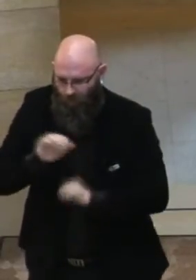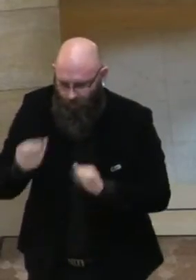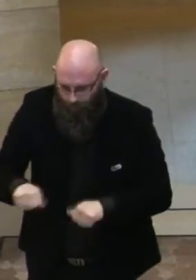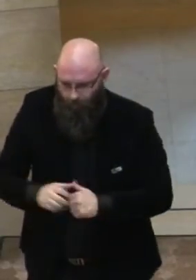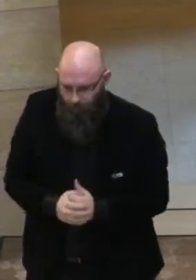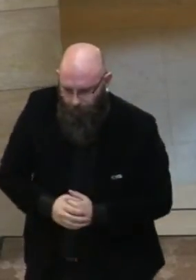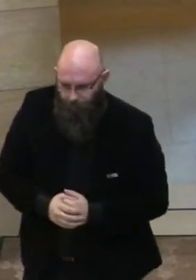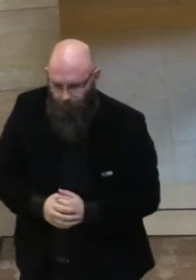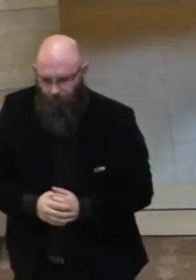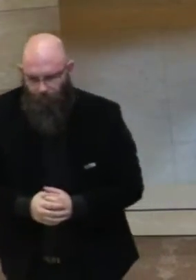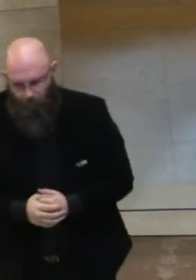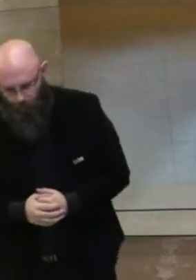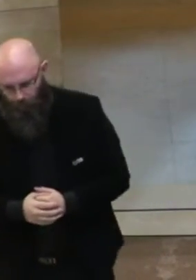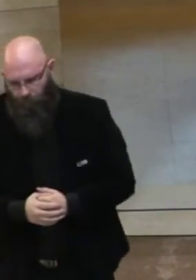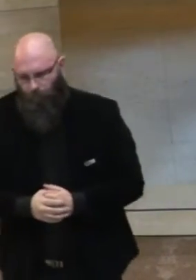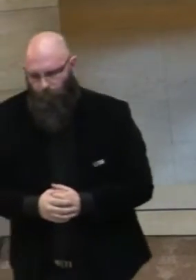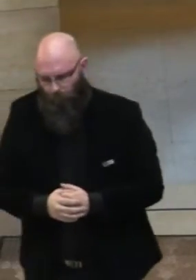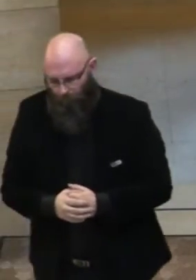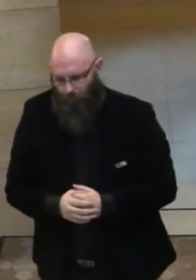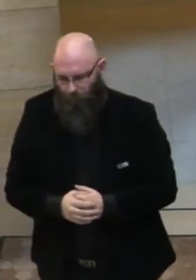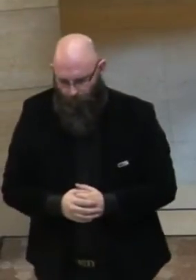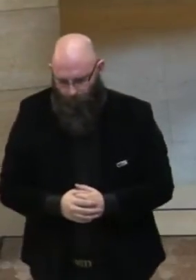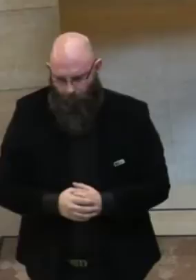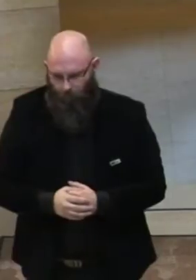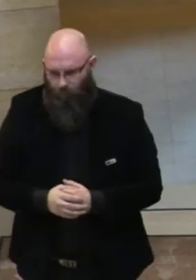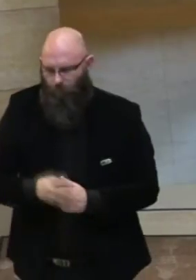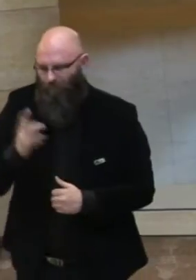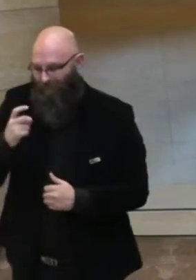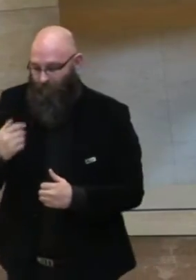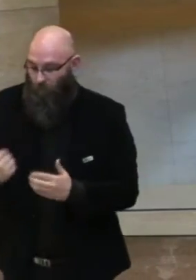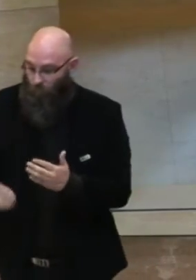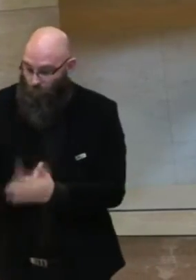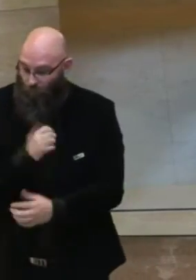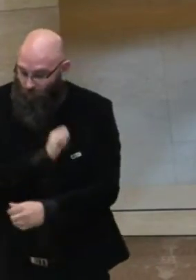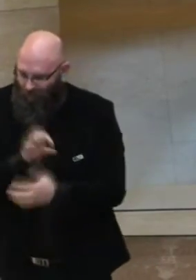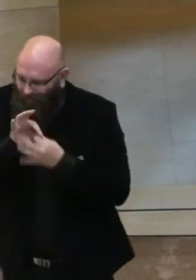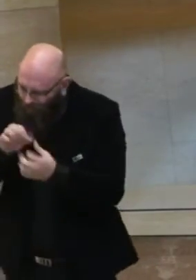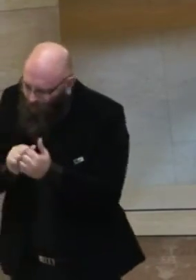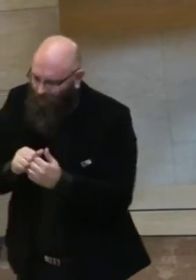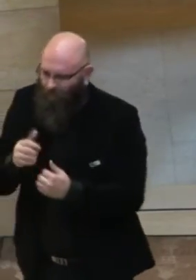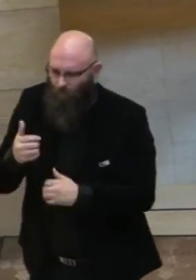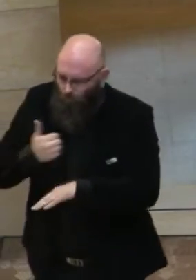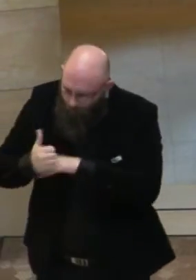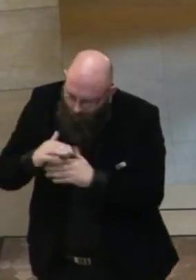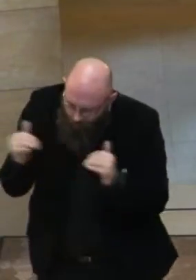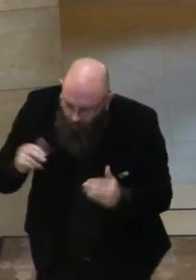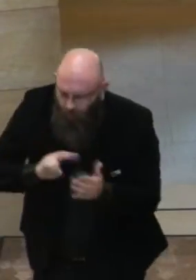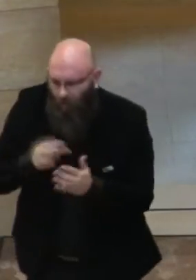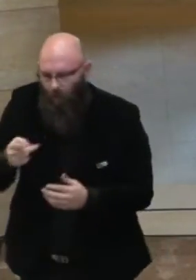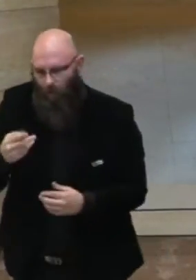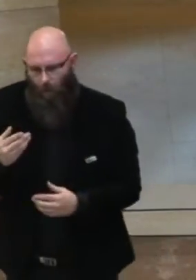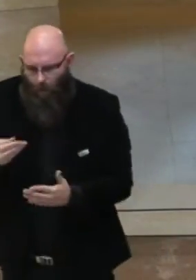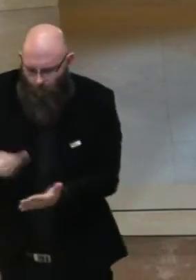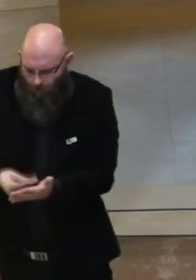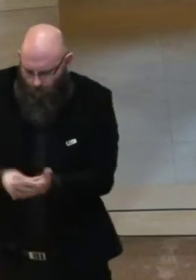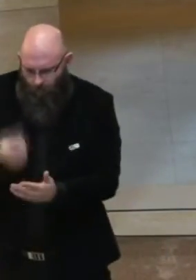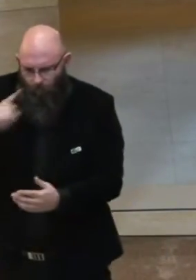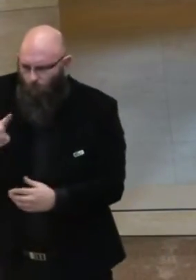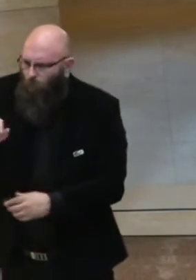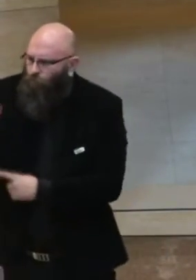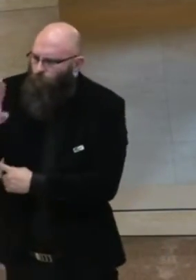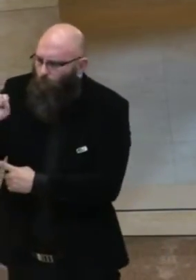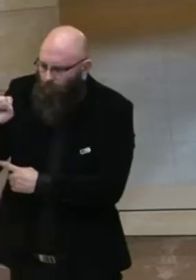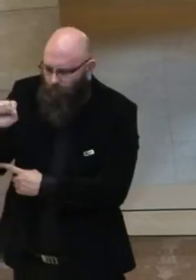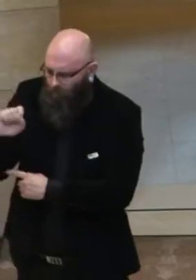transportation infrastructure without taxes or bonding, creating thousands of high-paying jobs, great